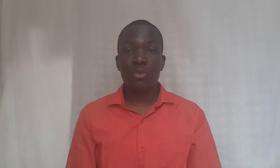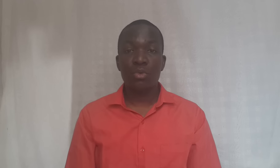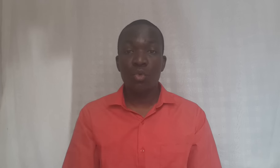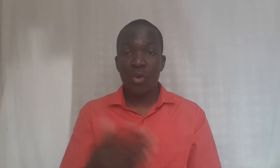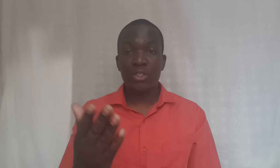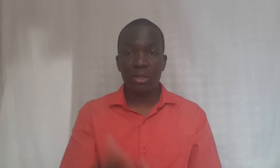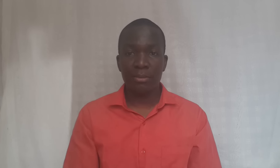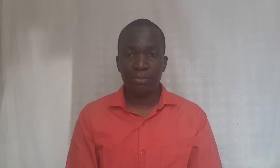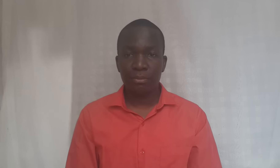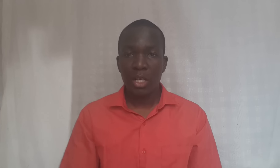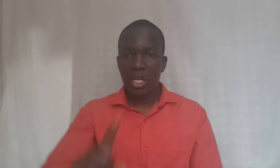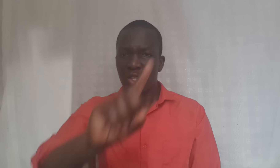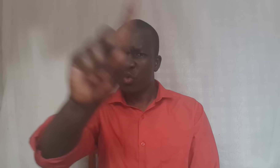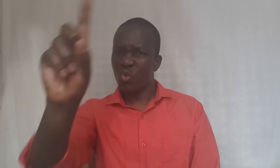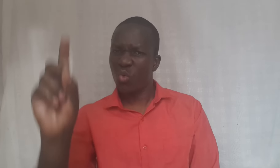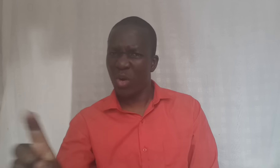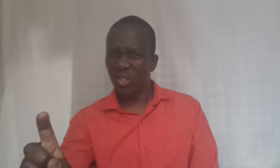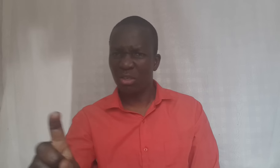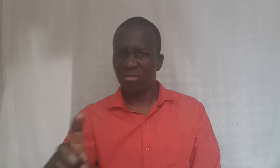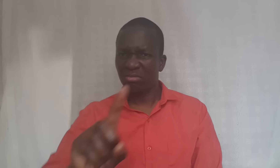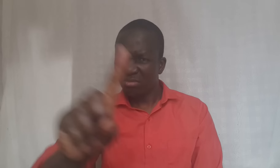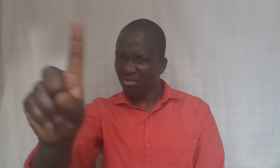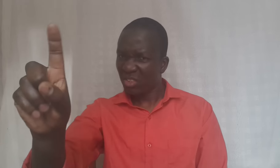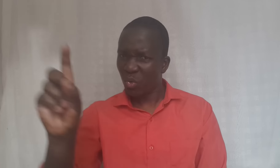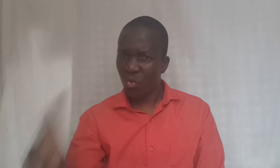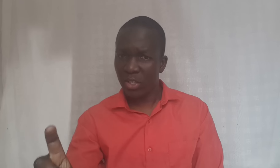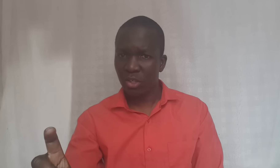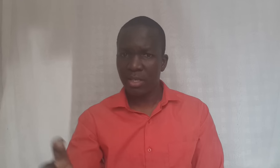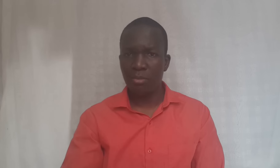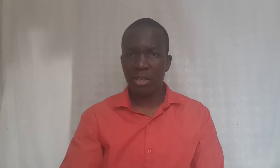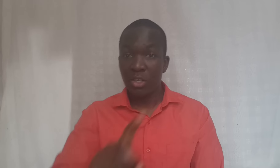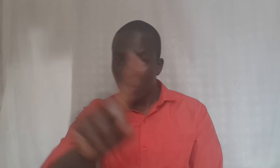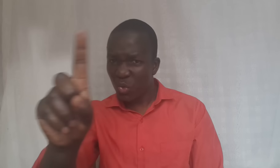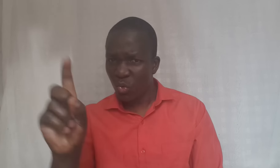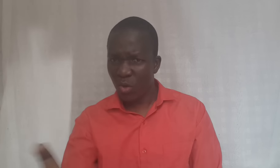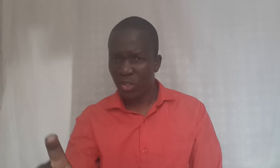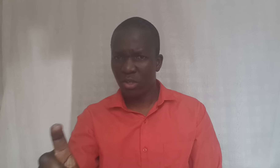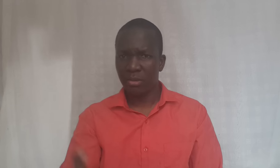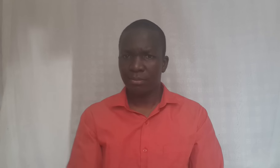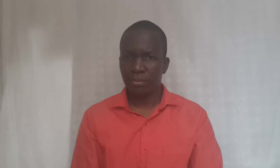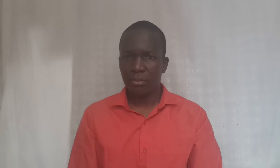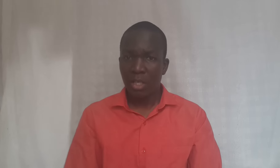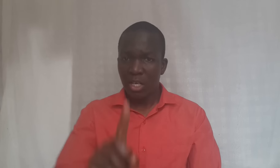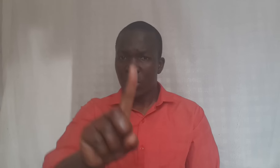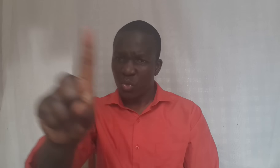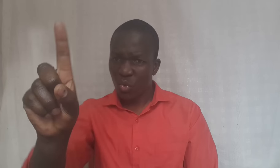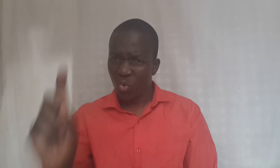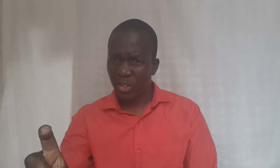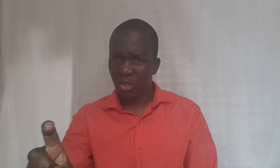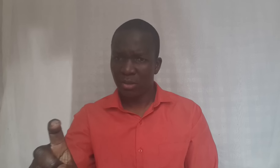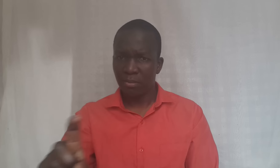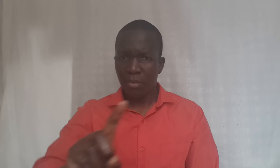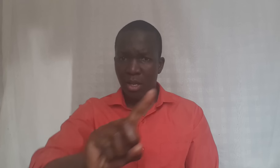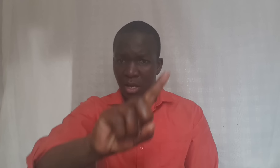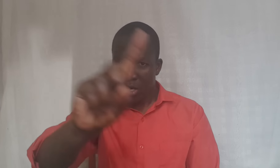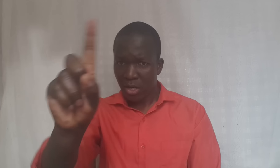to question. To question. To question someone. To question. To question.